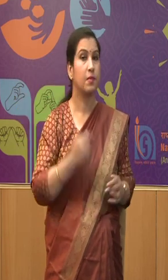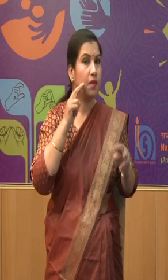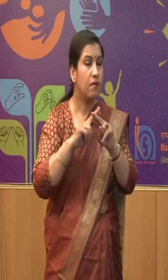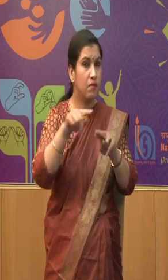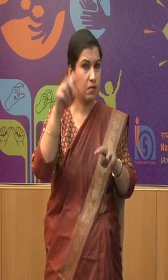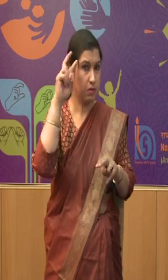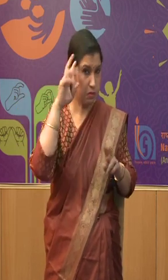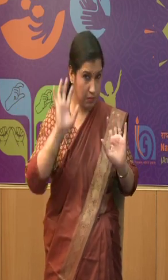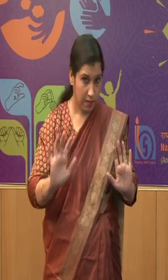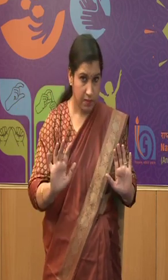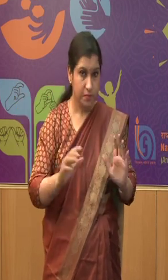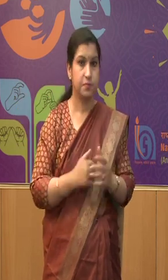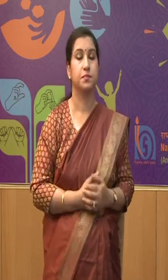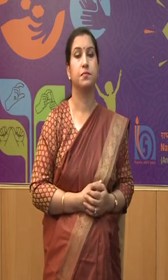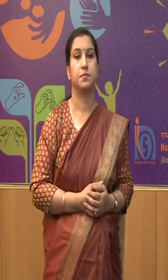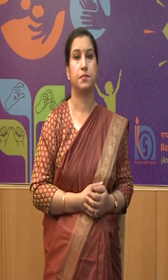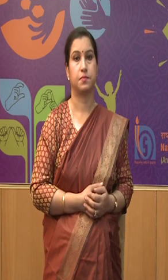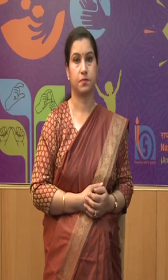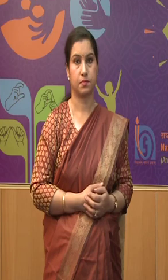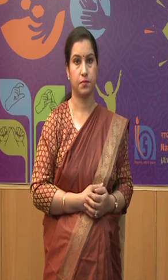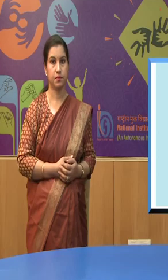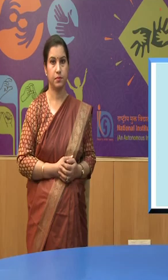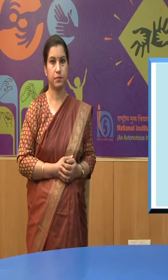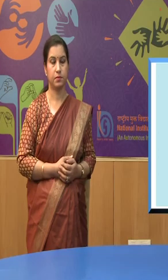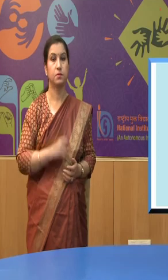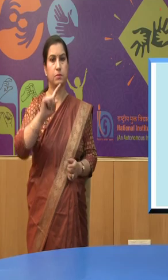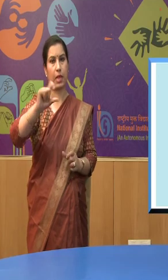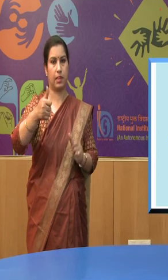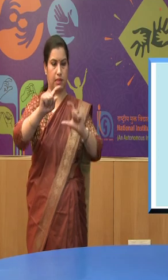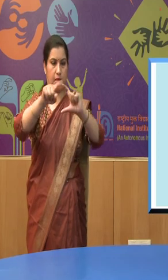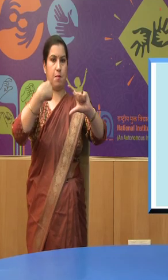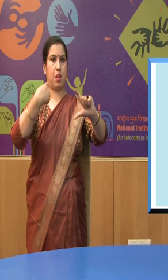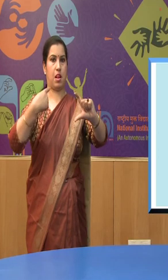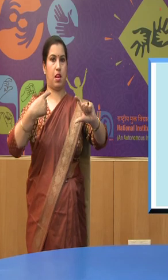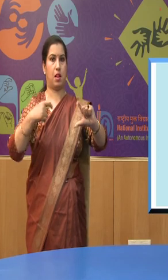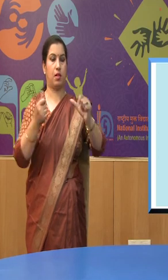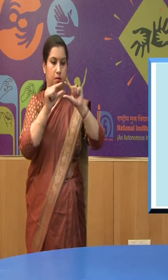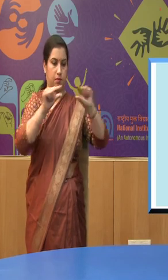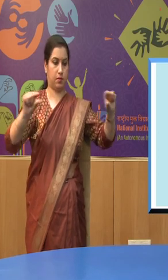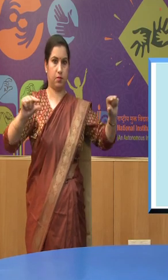If you have any query, you can email us at